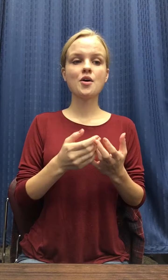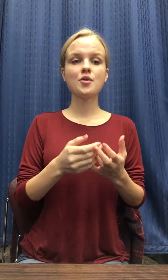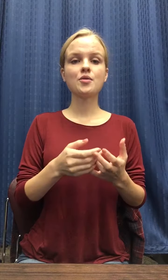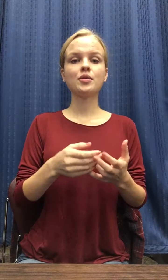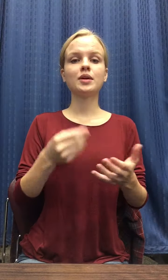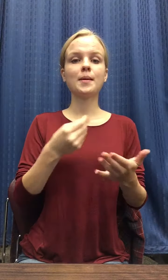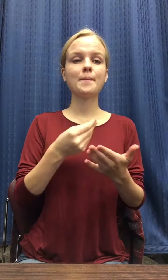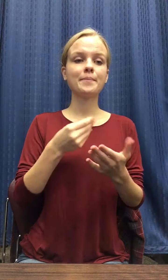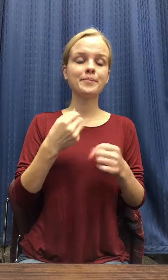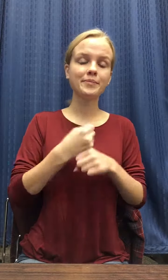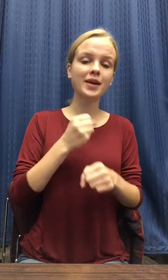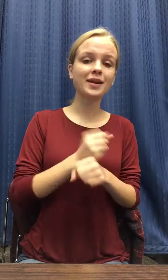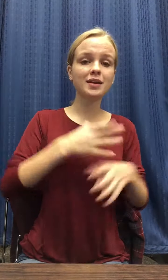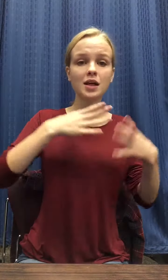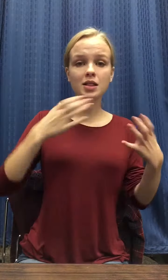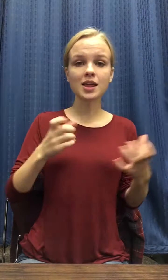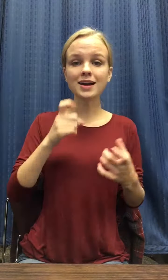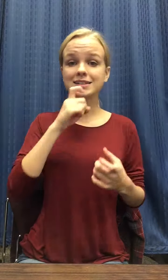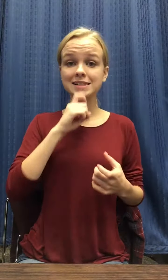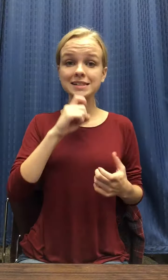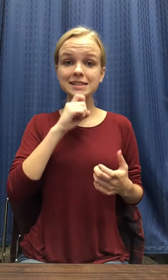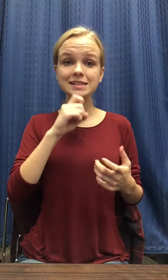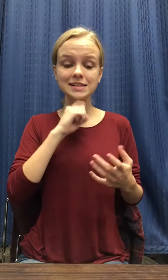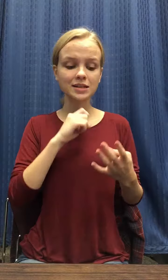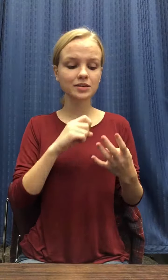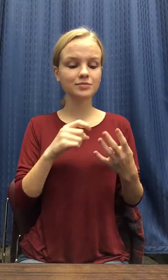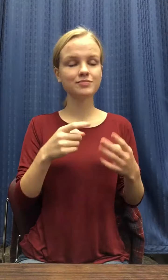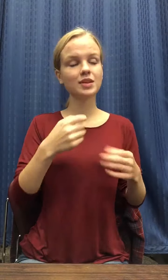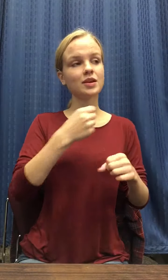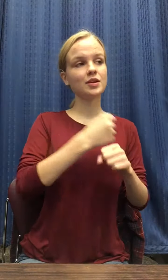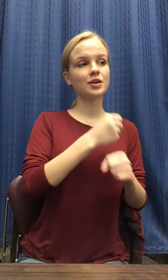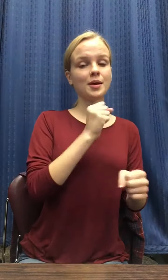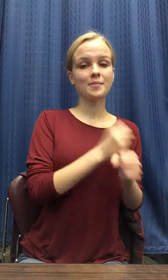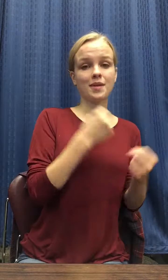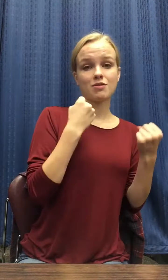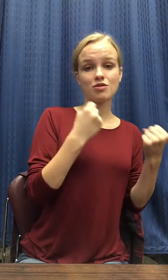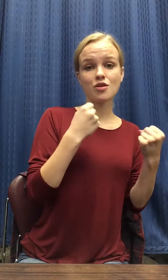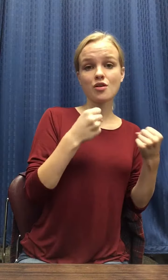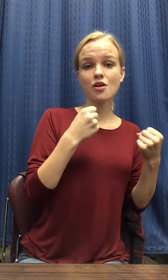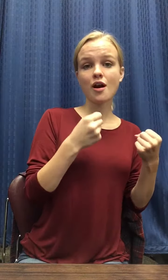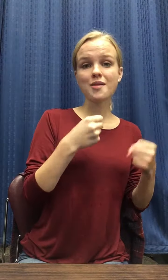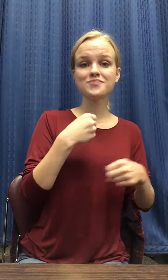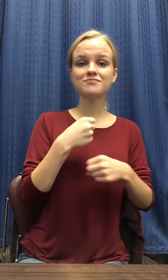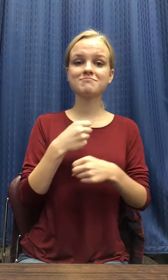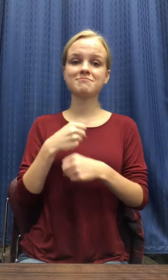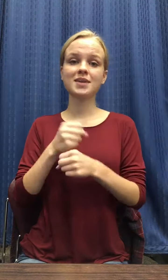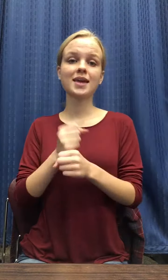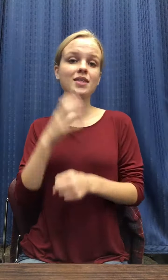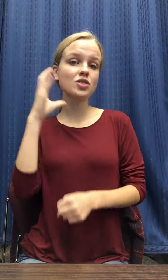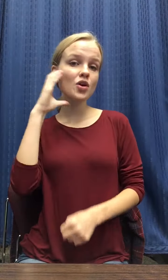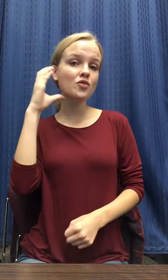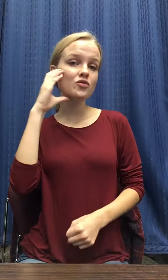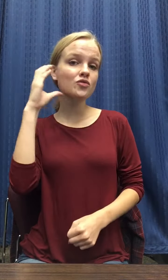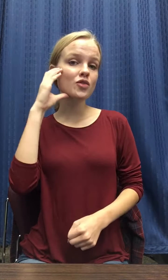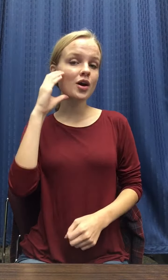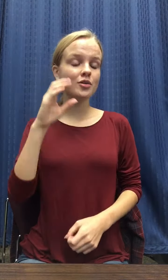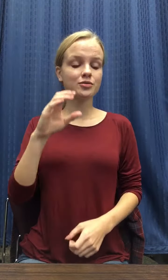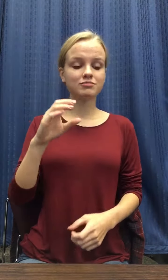We developed the automobile, telephone and telegraph, the electric light bulb,